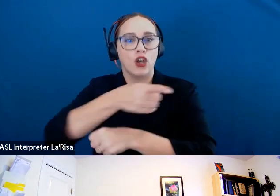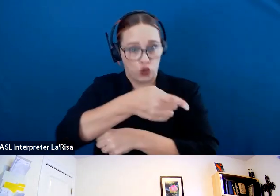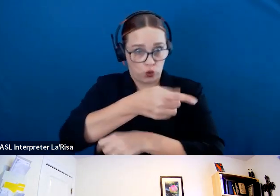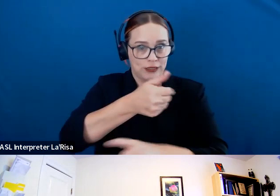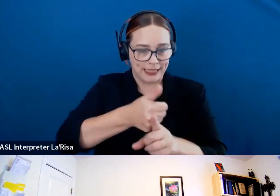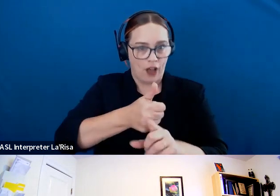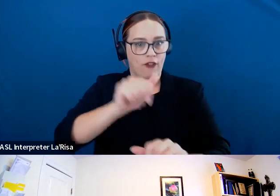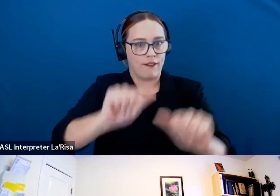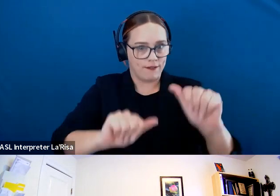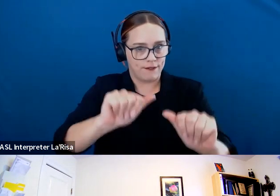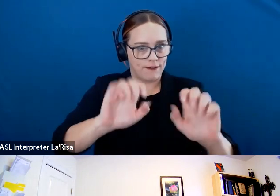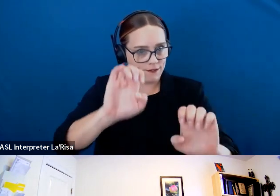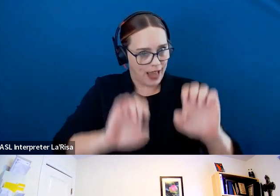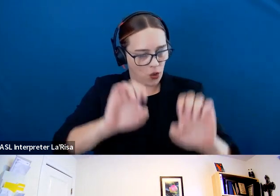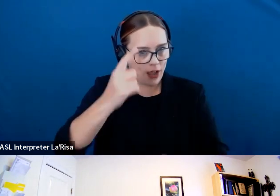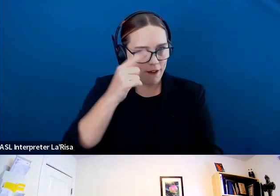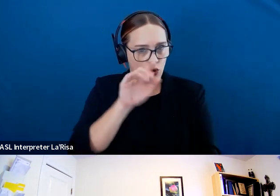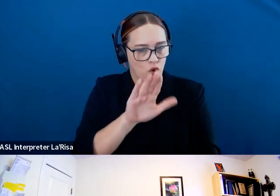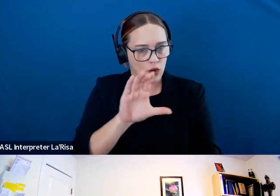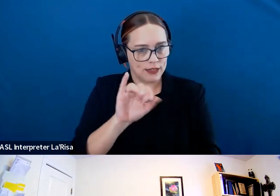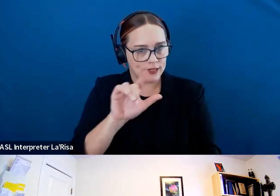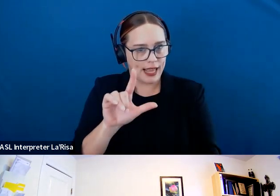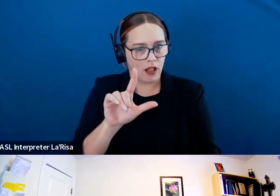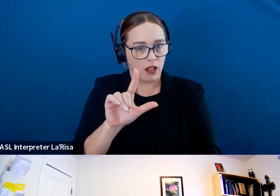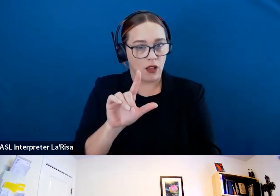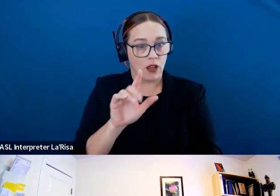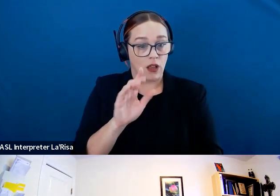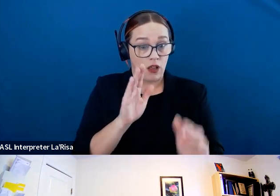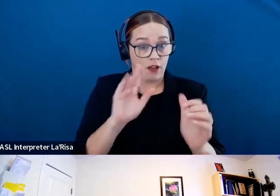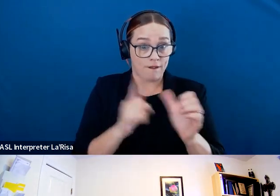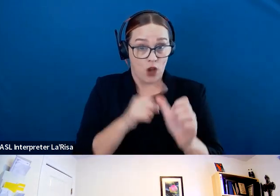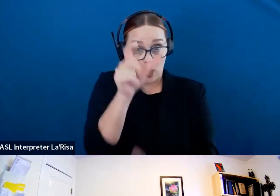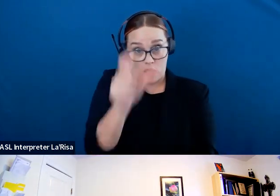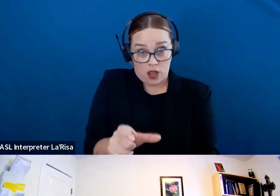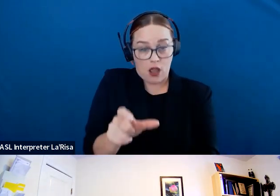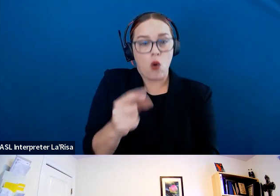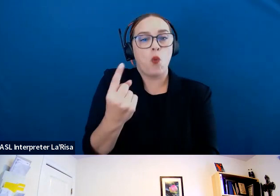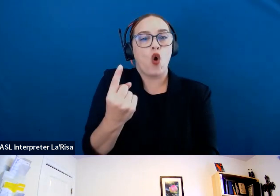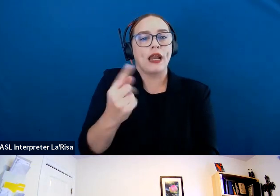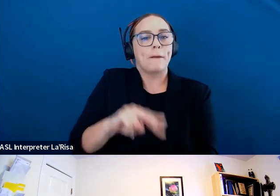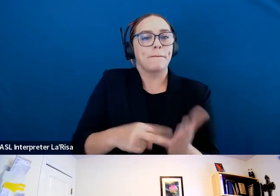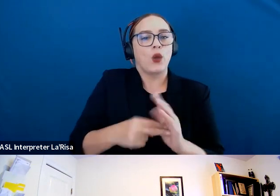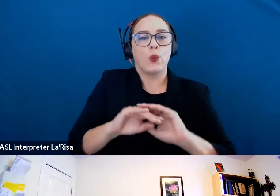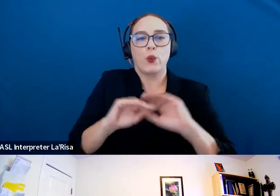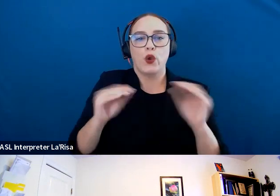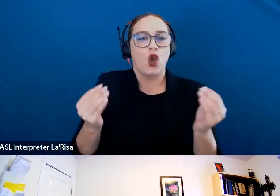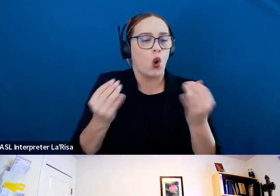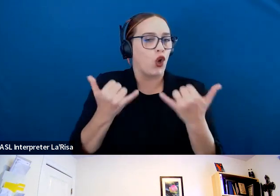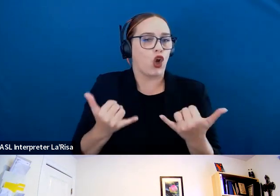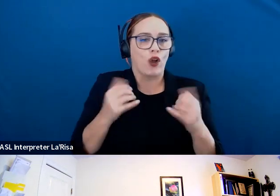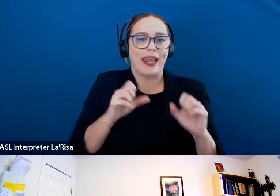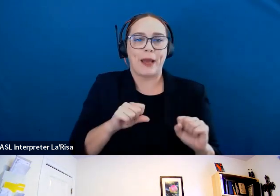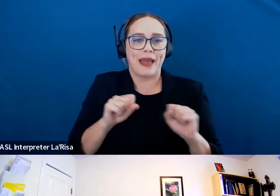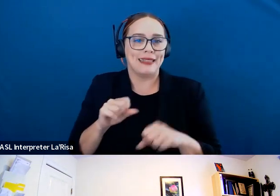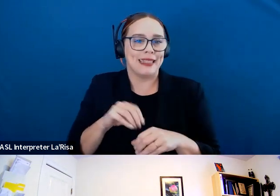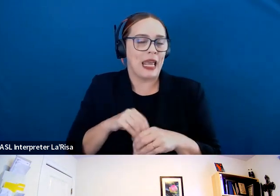for your CIL and say, okay, 1 means there's no current capacity in place. Right now, that's